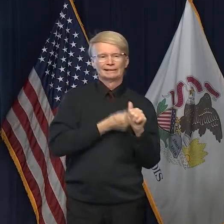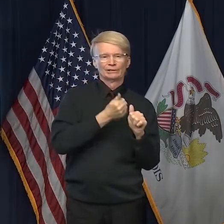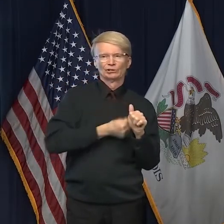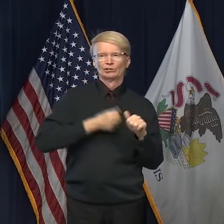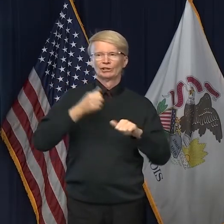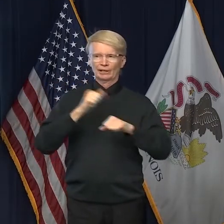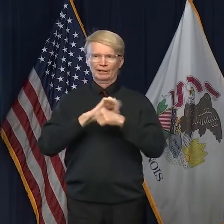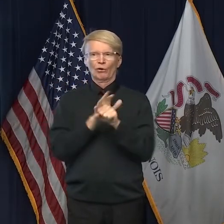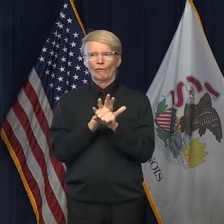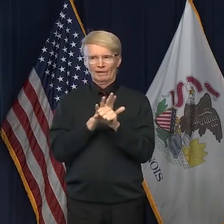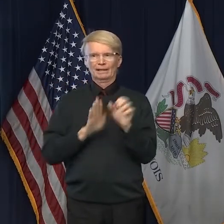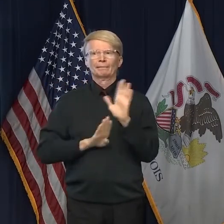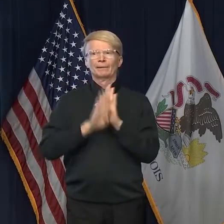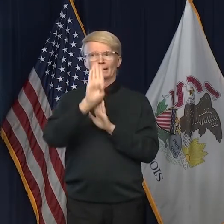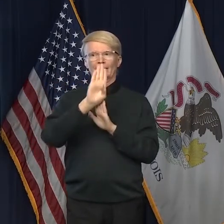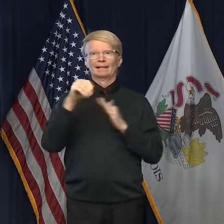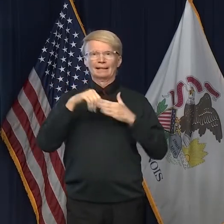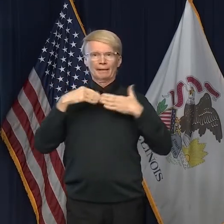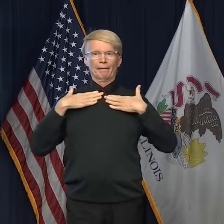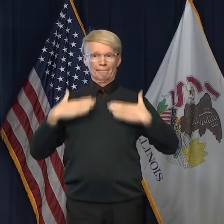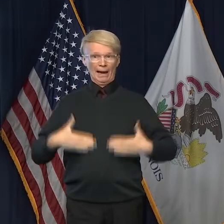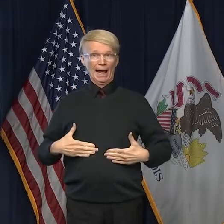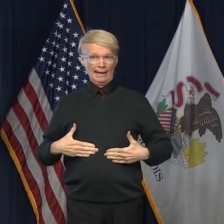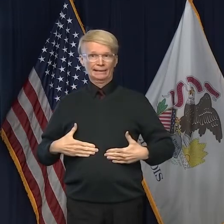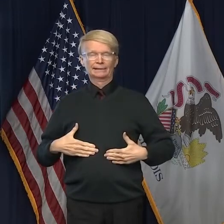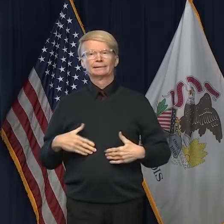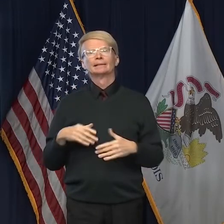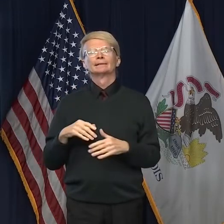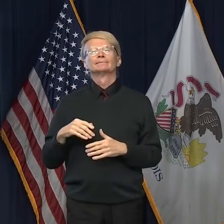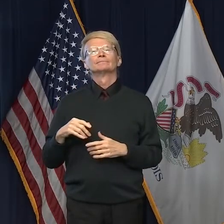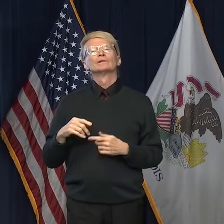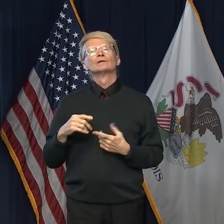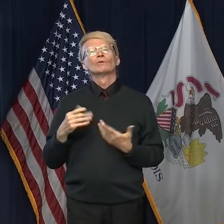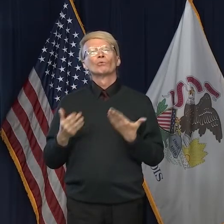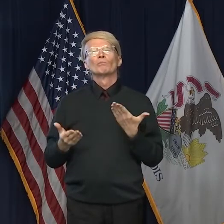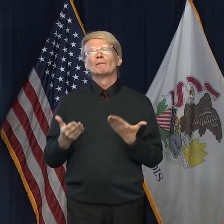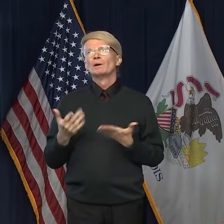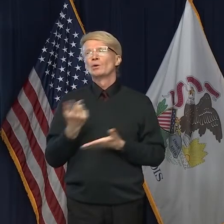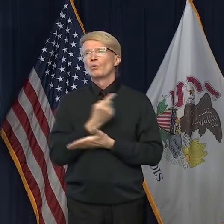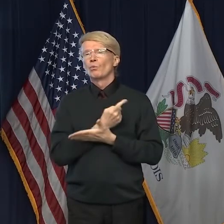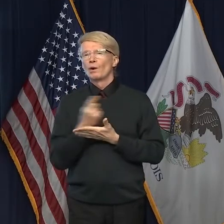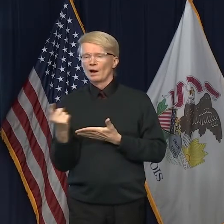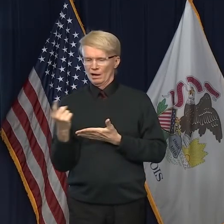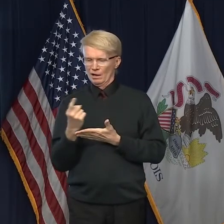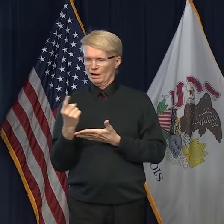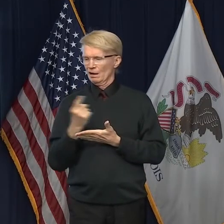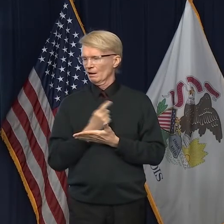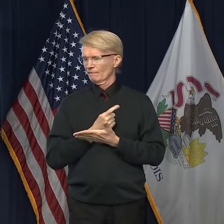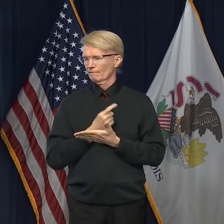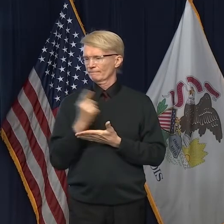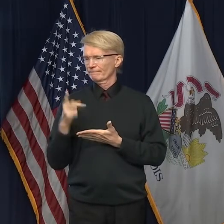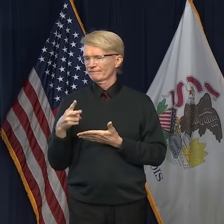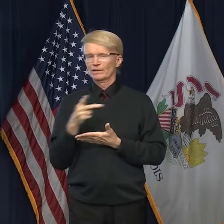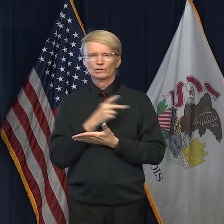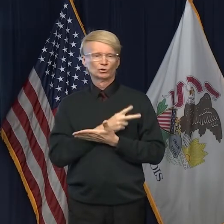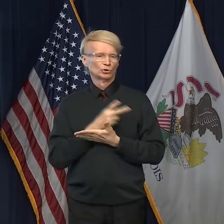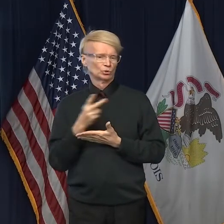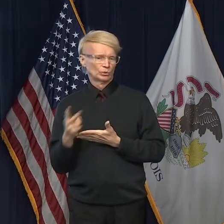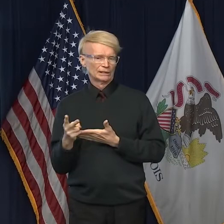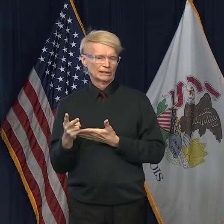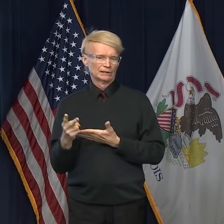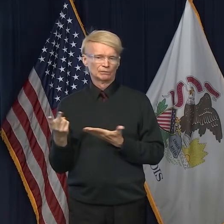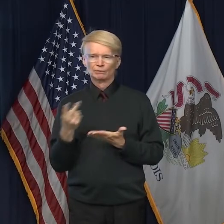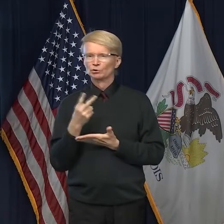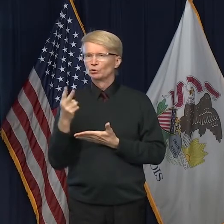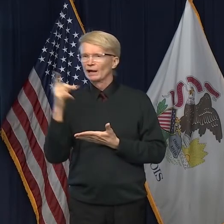would be. We're kind of a week and a half, 2 weeks into this, maybe